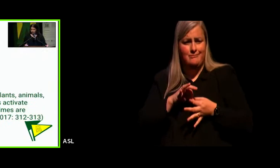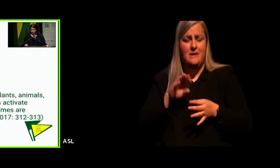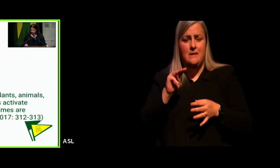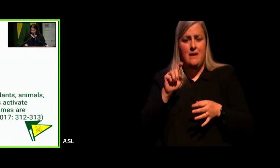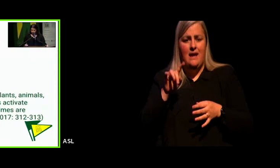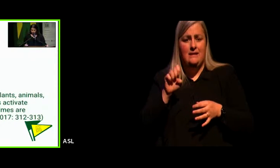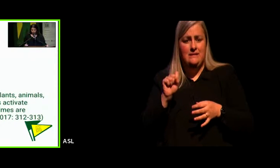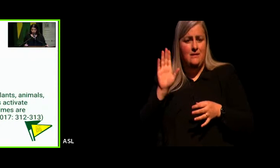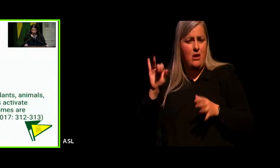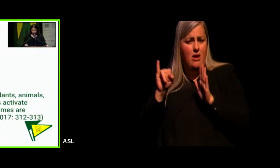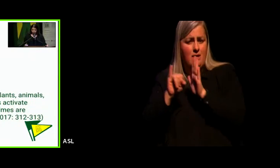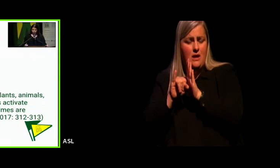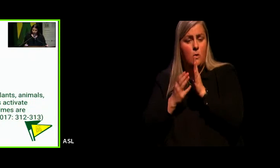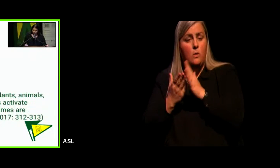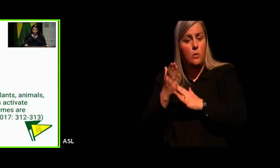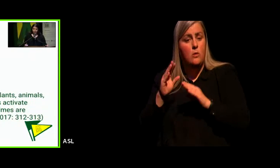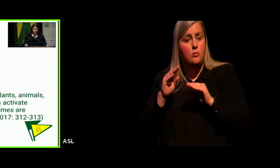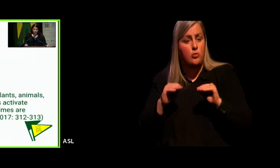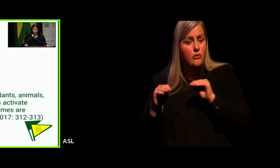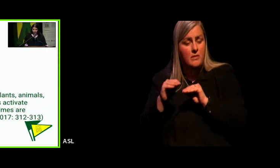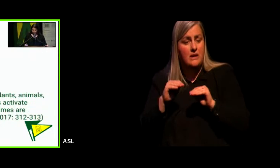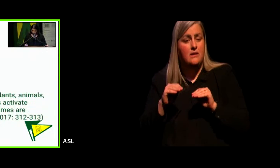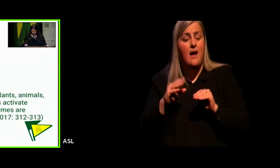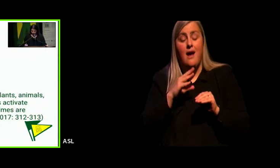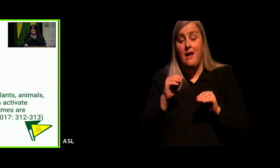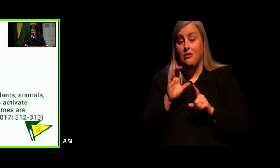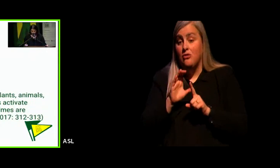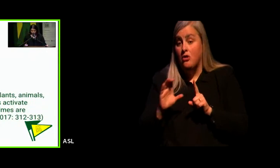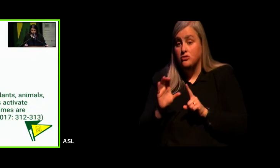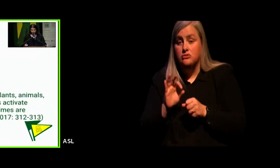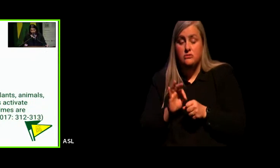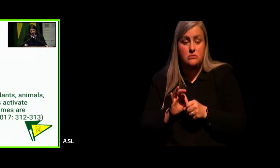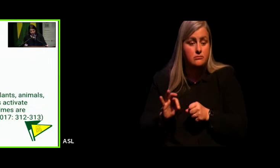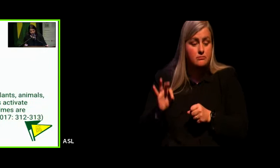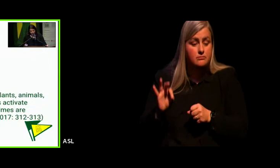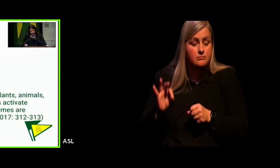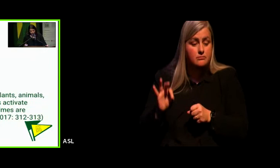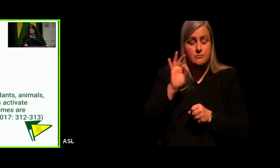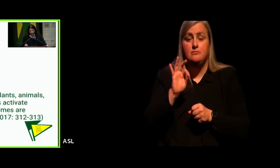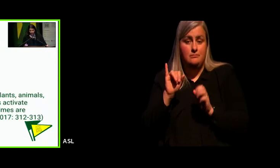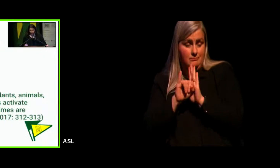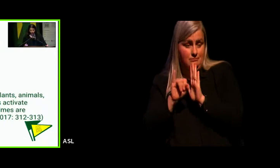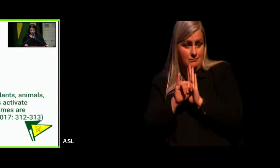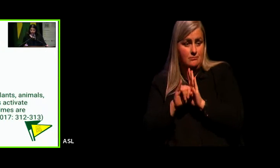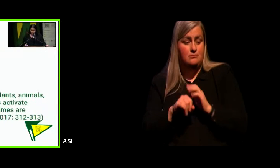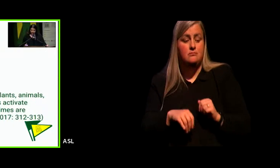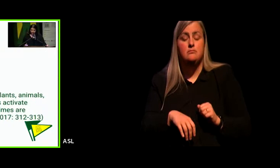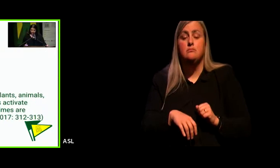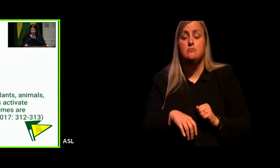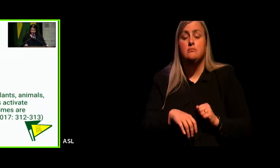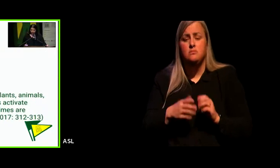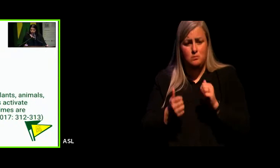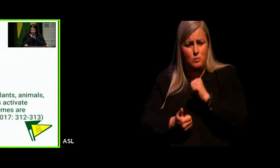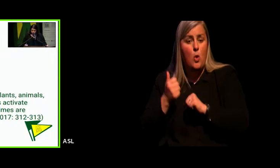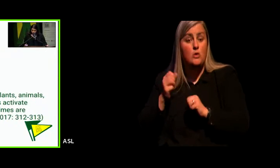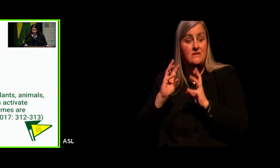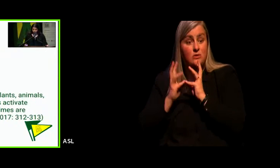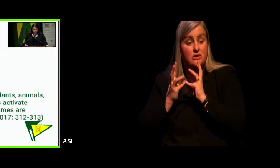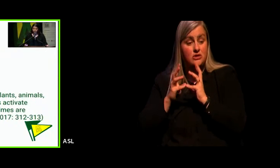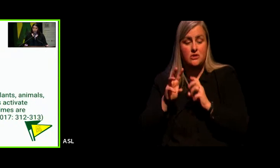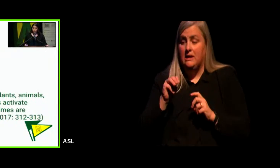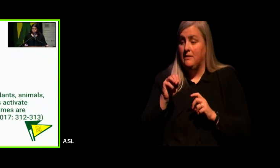movements, as well as through their cultural, spiritual, and economic activities. Indeed, most of the overwintering Métis spent a